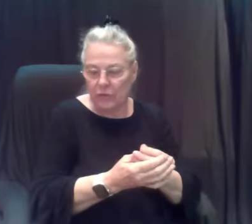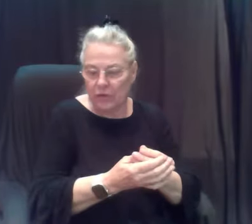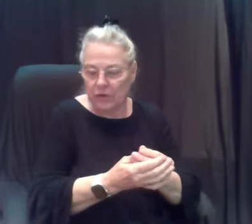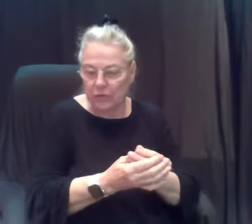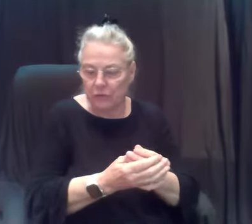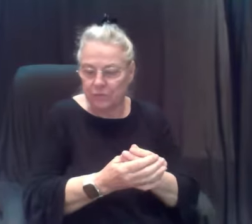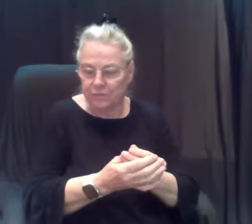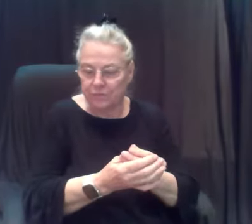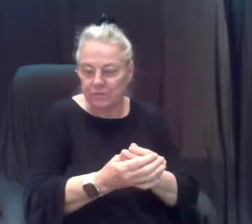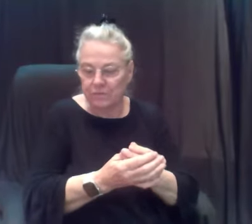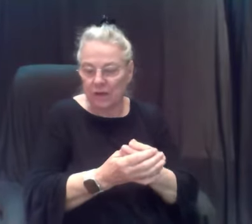do.